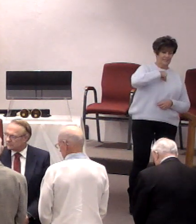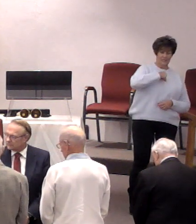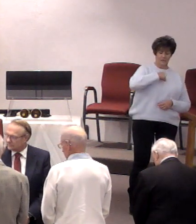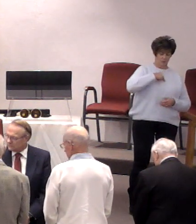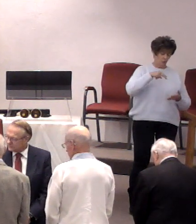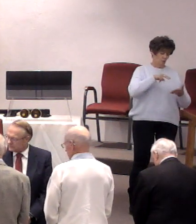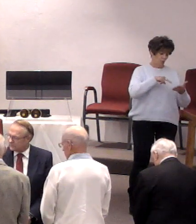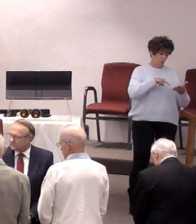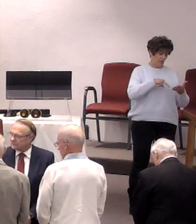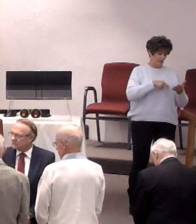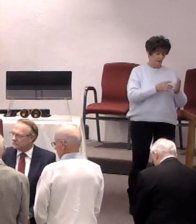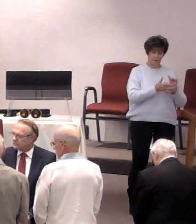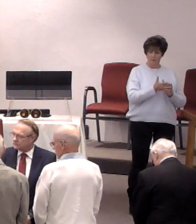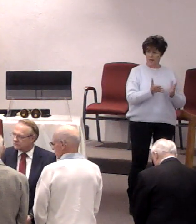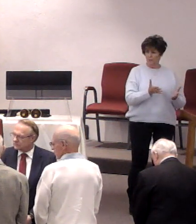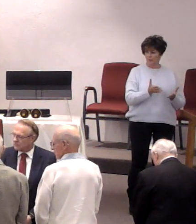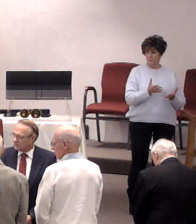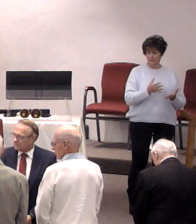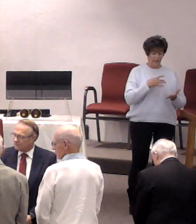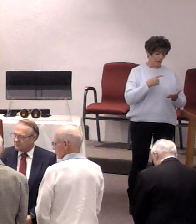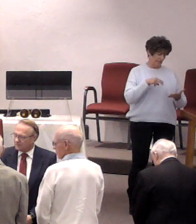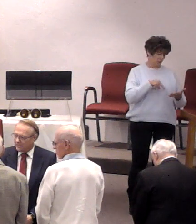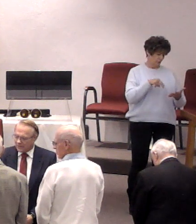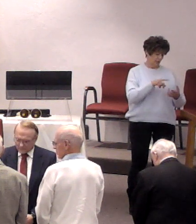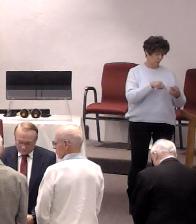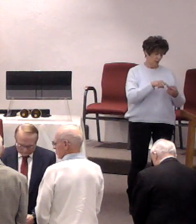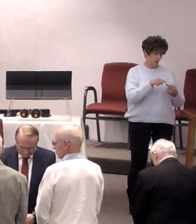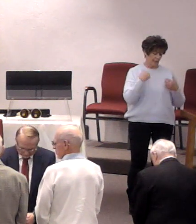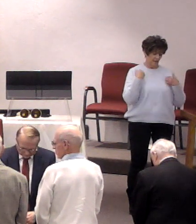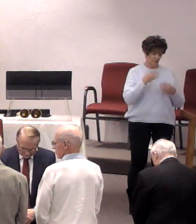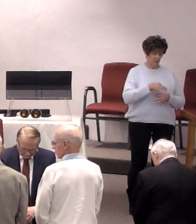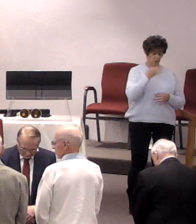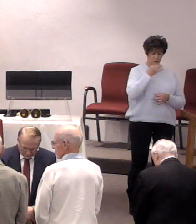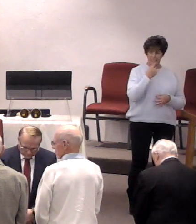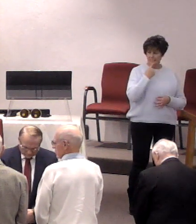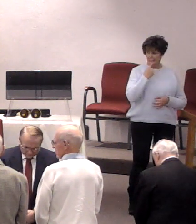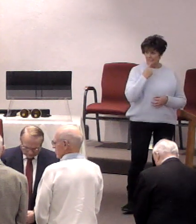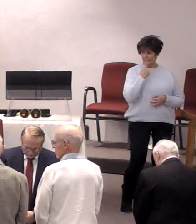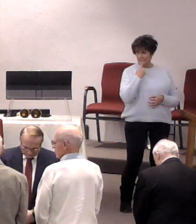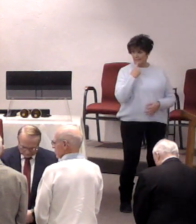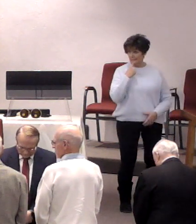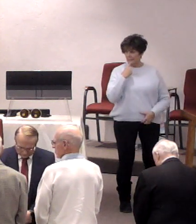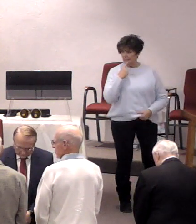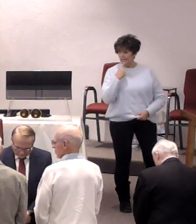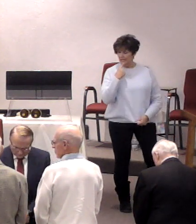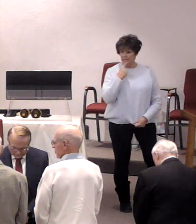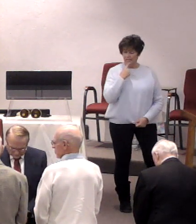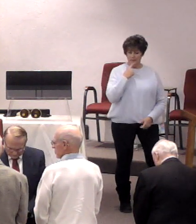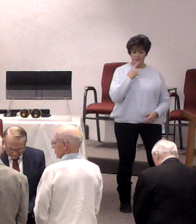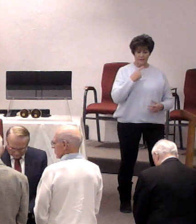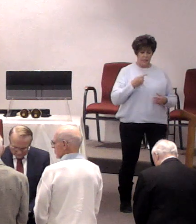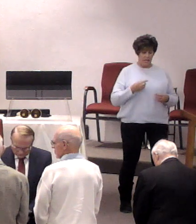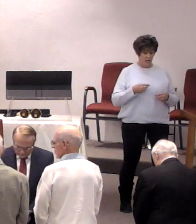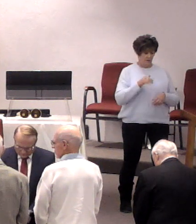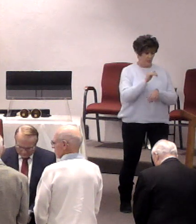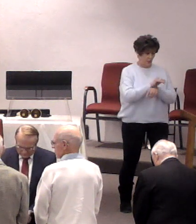this passage whenever we take the Lord's Supper. In this passage it says, "For I received from the Lord what I also passed on to you. On the night